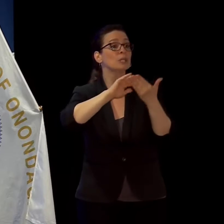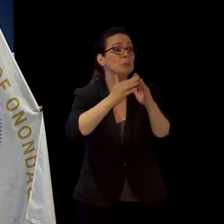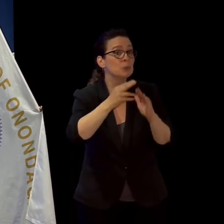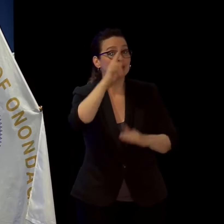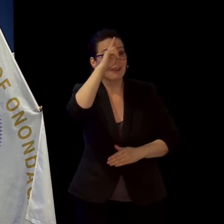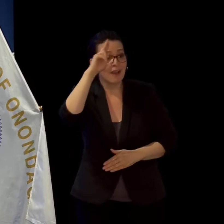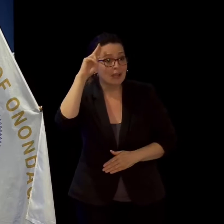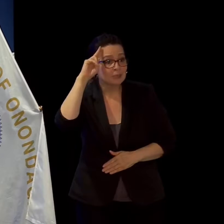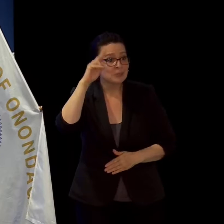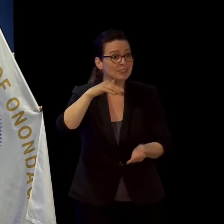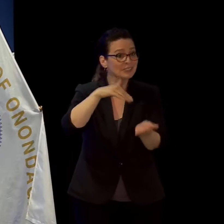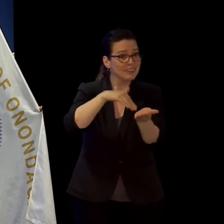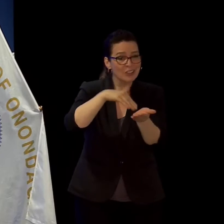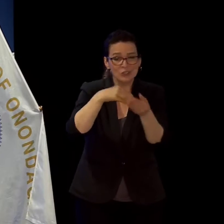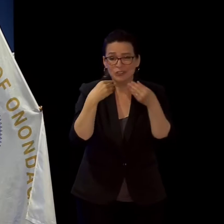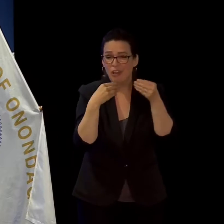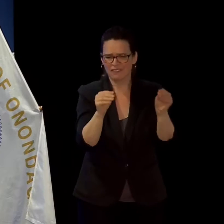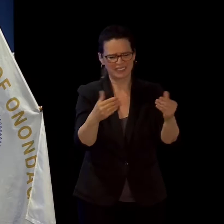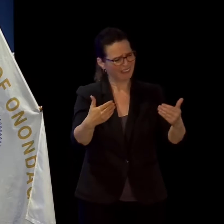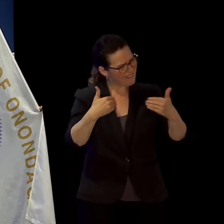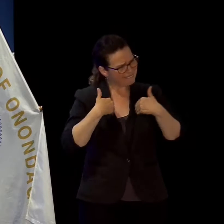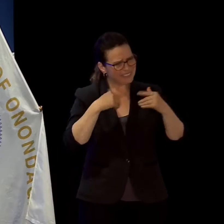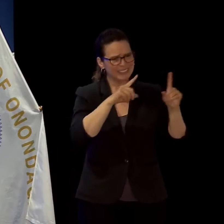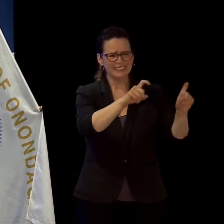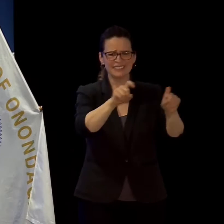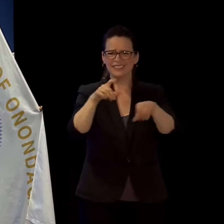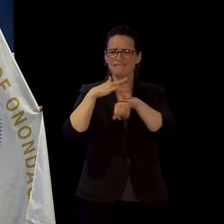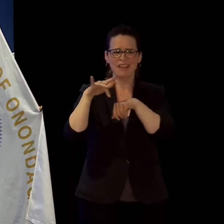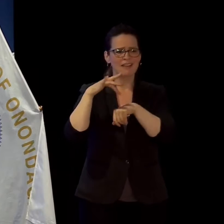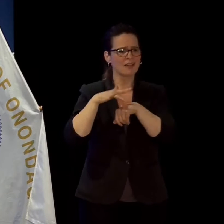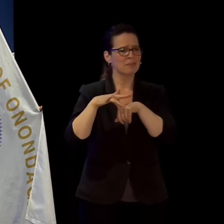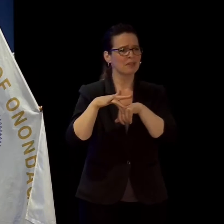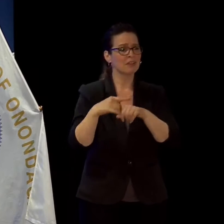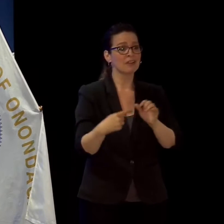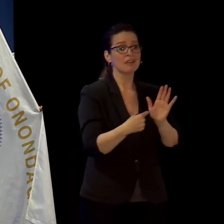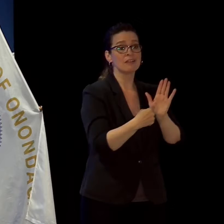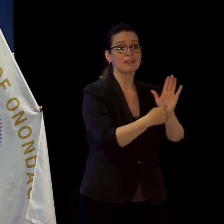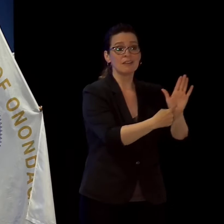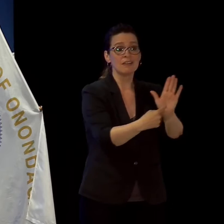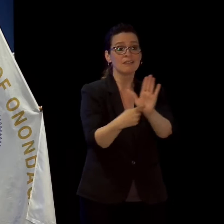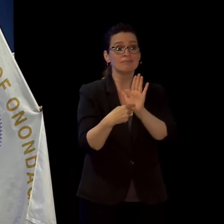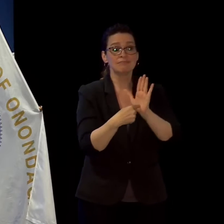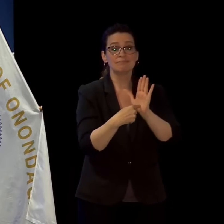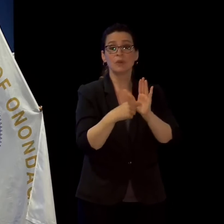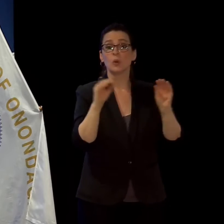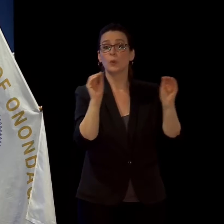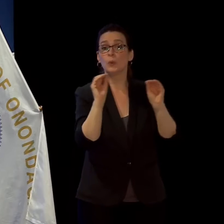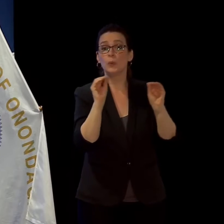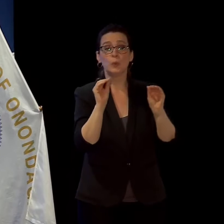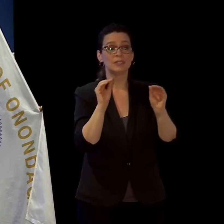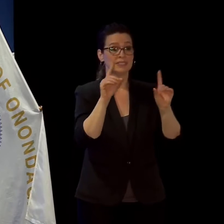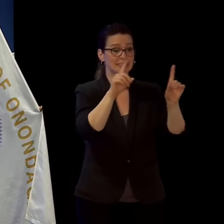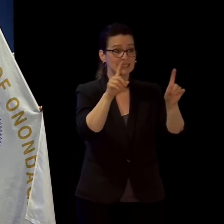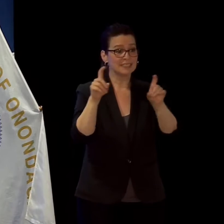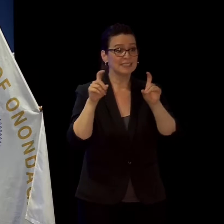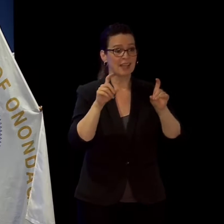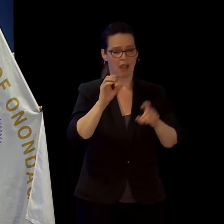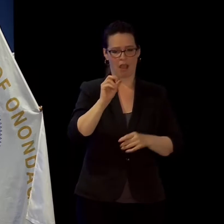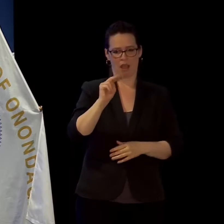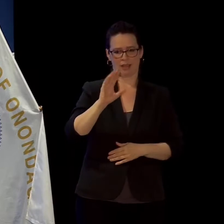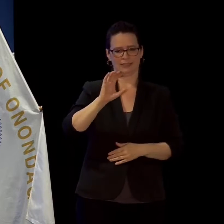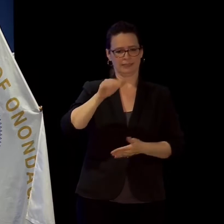asymptomatic testing, rapid testing, 4 days a week at the On Center, and our asymptomatic community testing sites